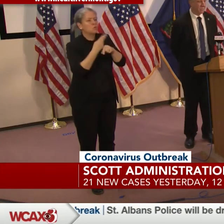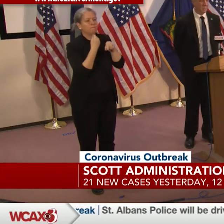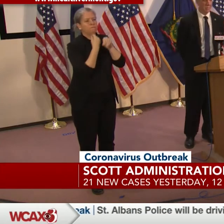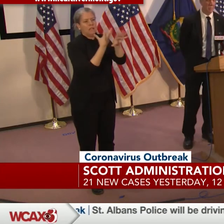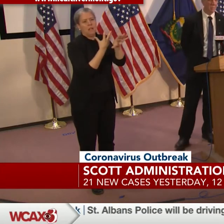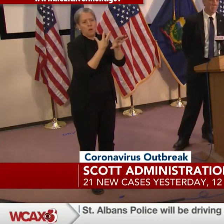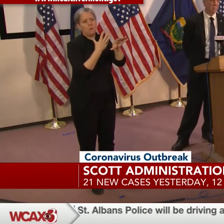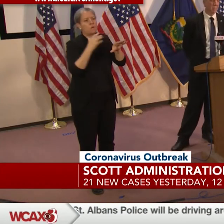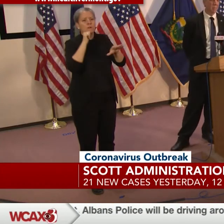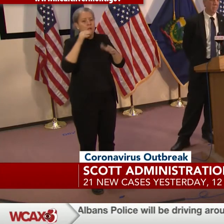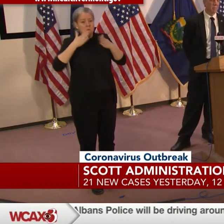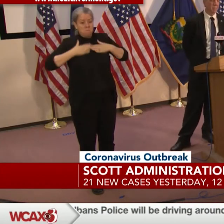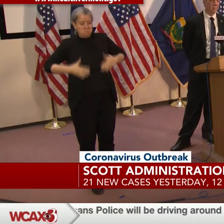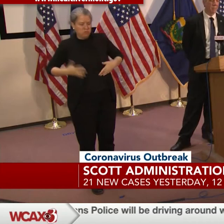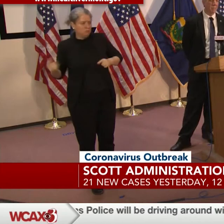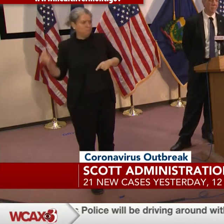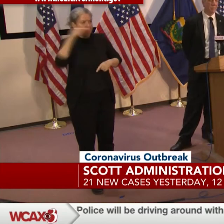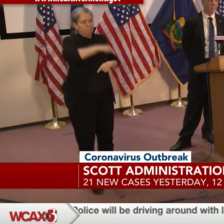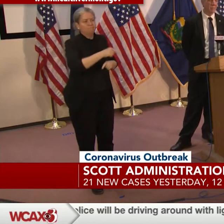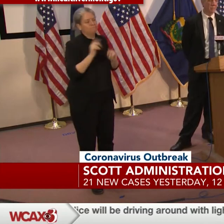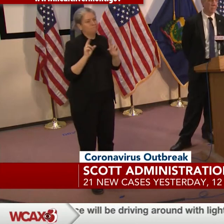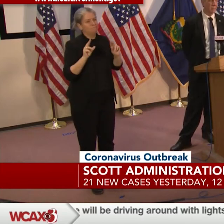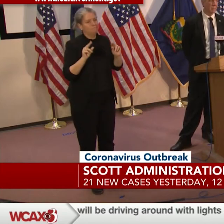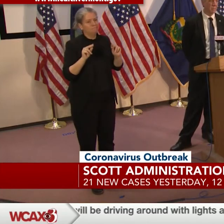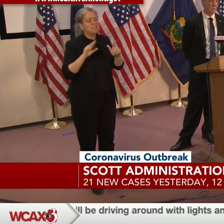for visitation rights. Secondly,